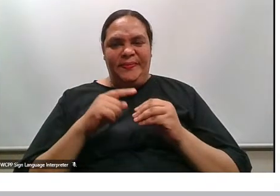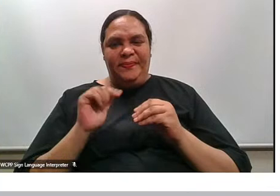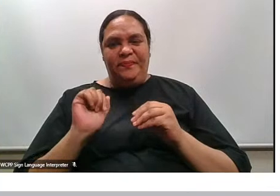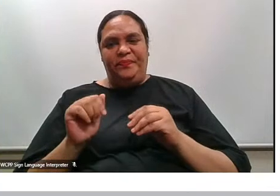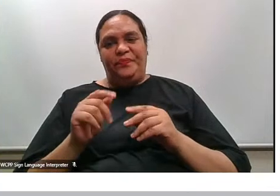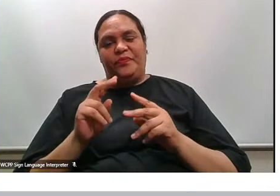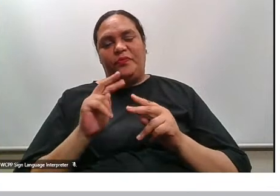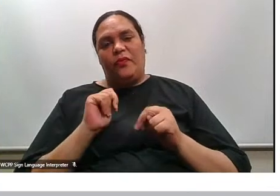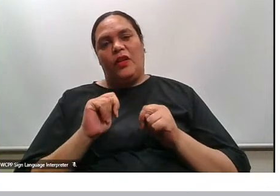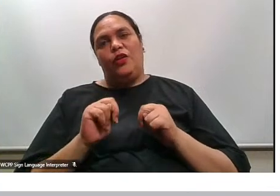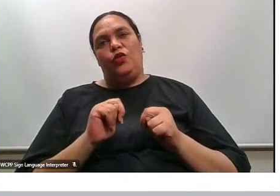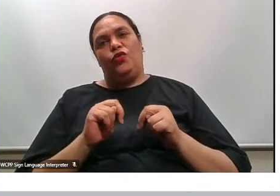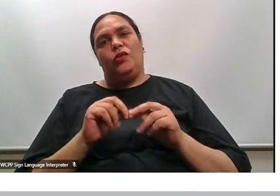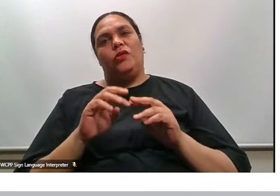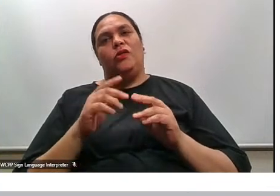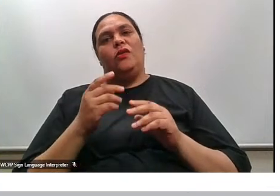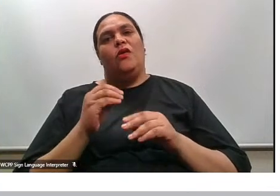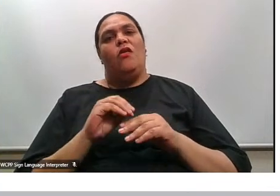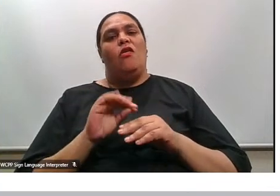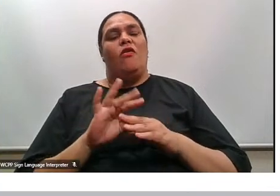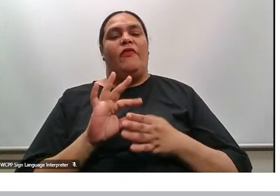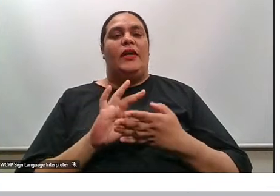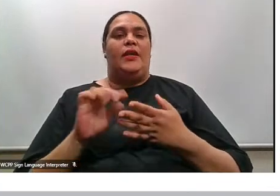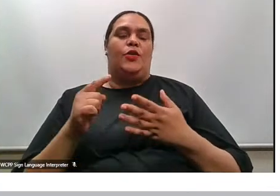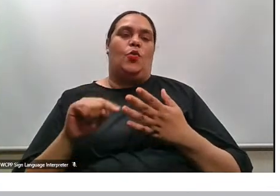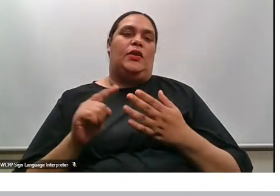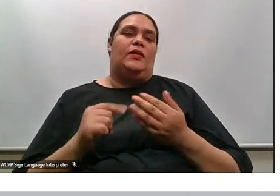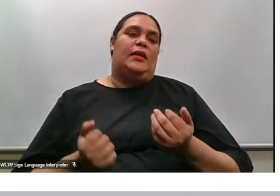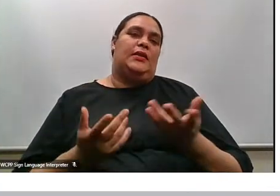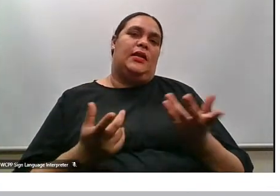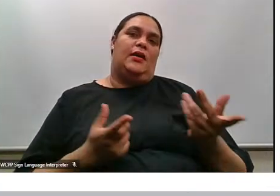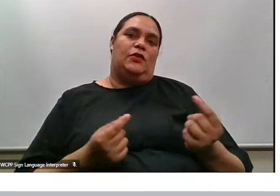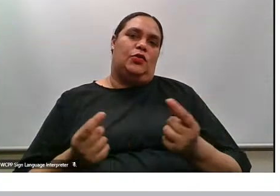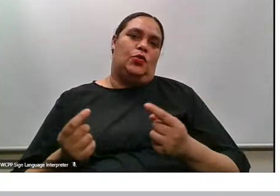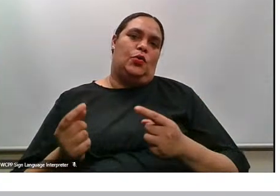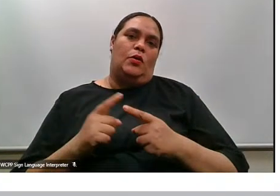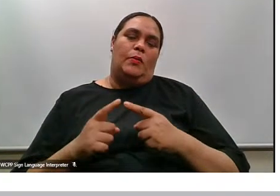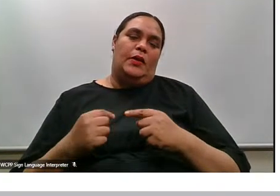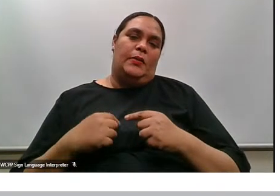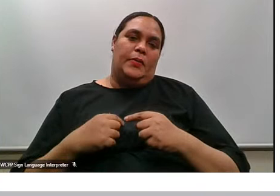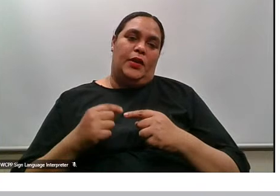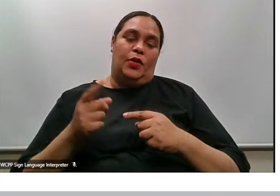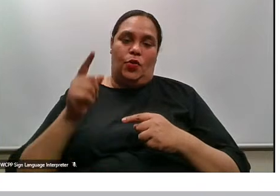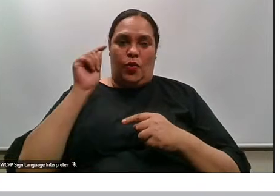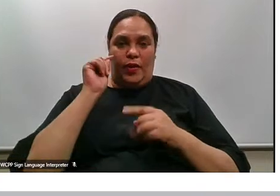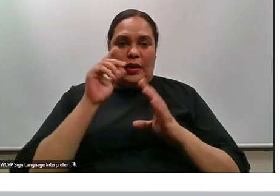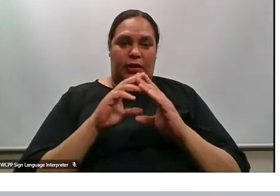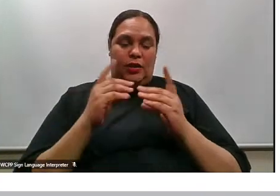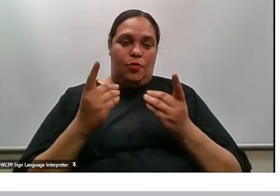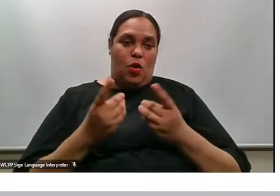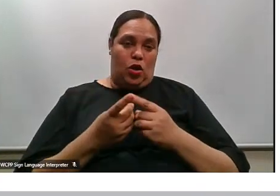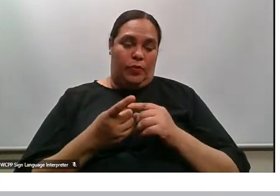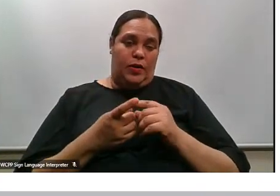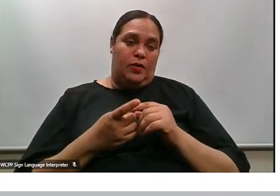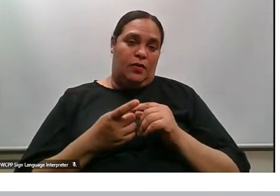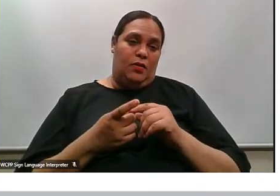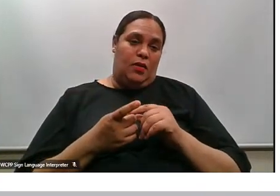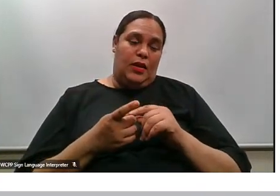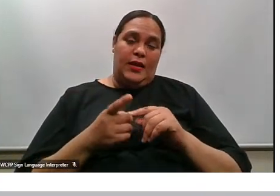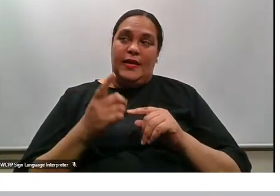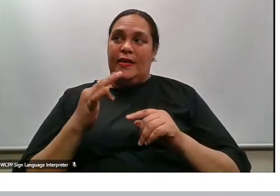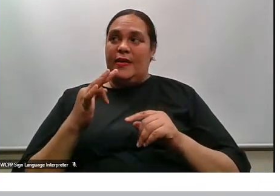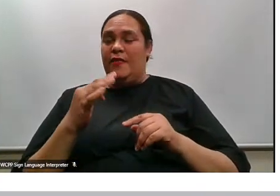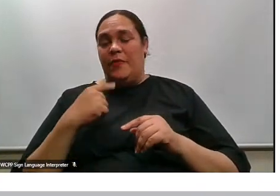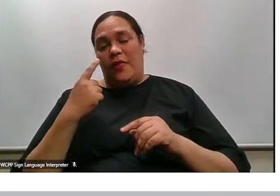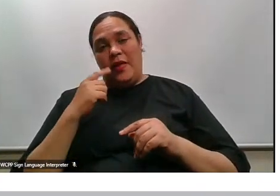of clean audits and service delivery. Do you think as a department, if I think